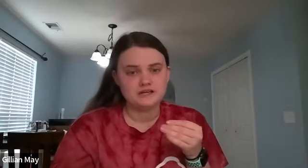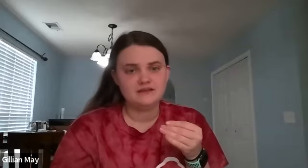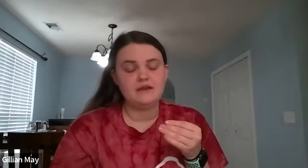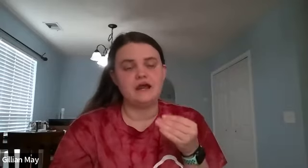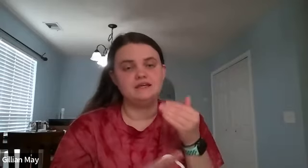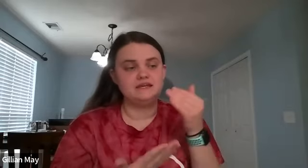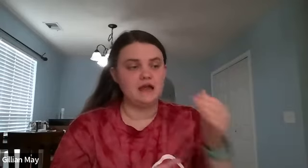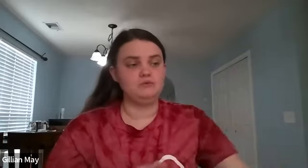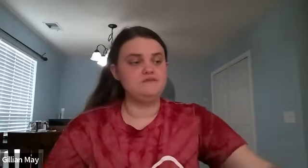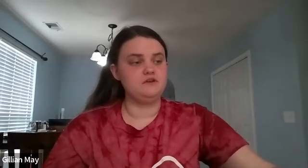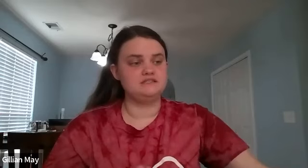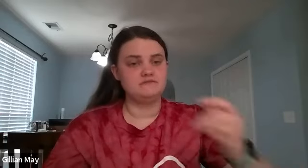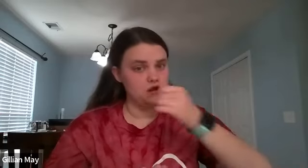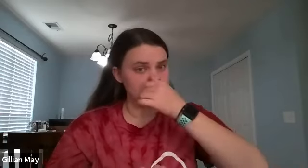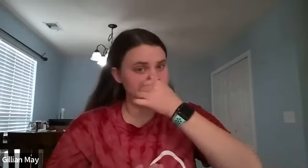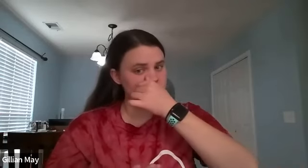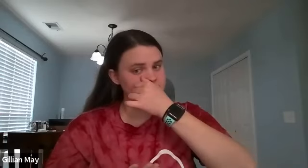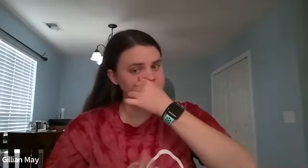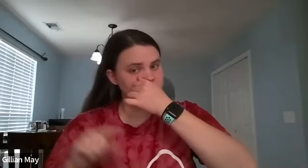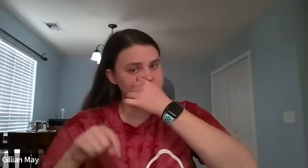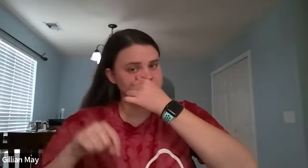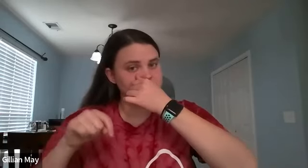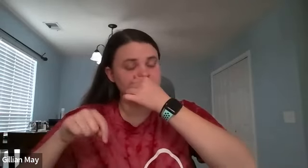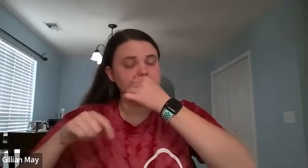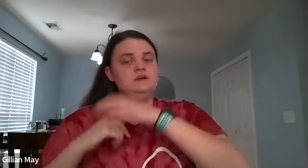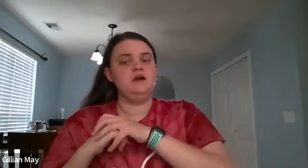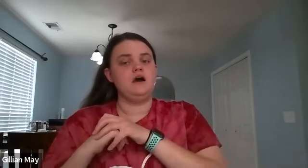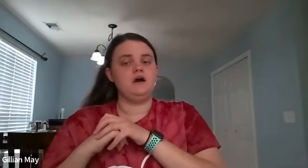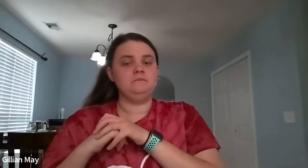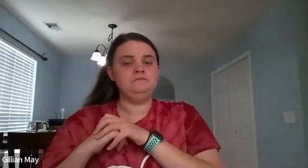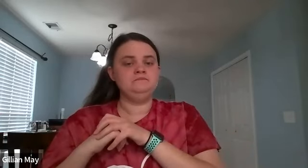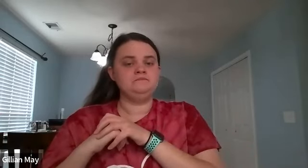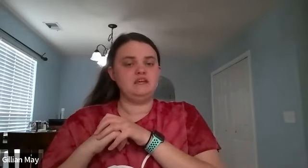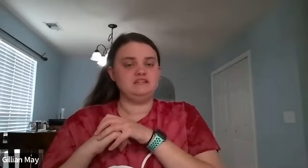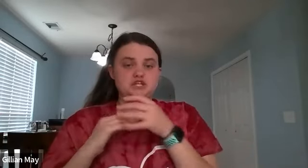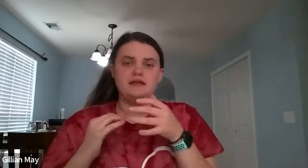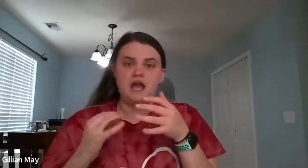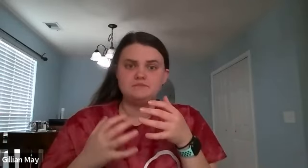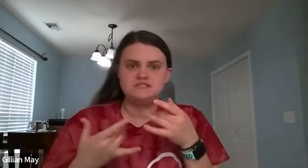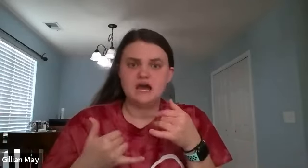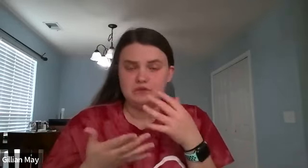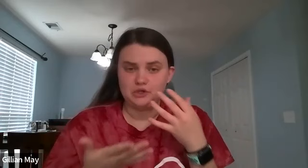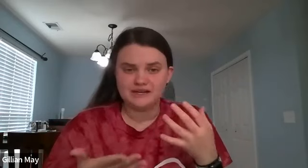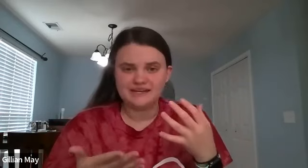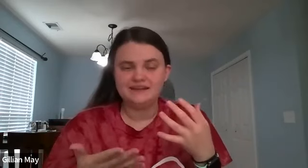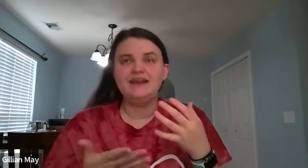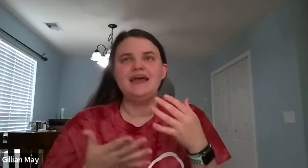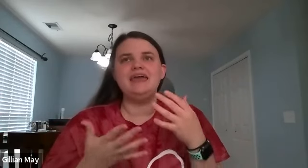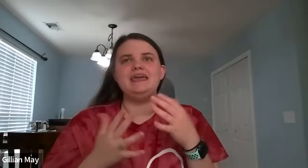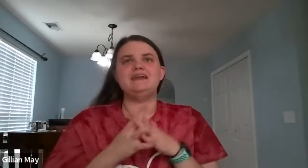learning. And I will give you guys that phrase. I'll give it to y'all tonight. Like to show like I'm learning. And a